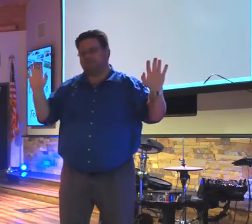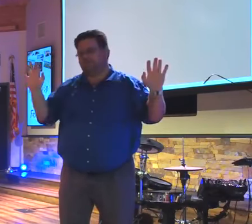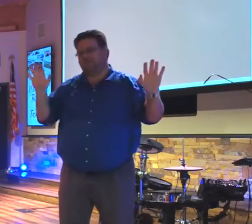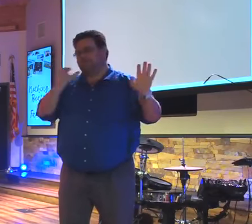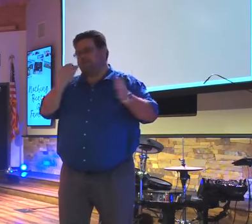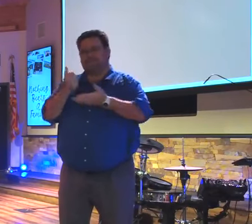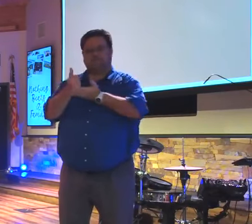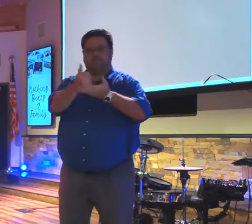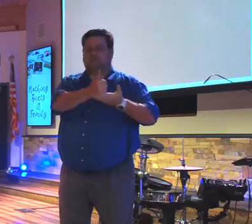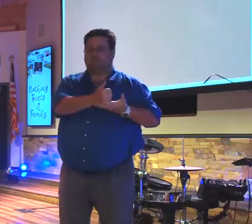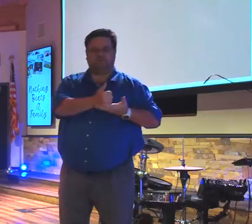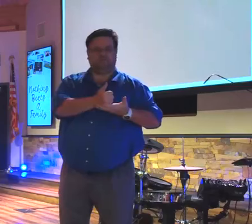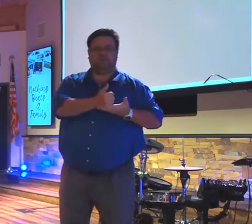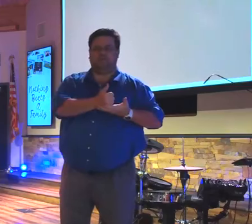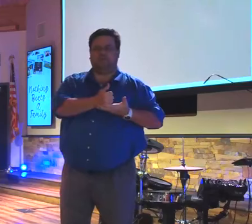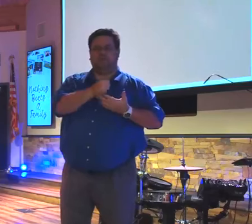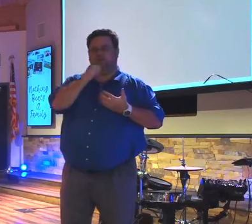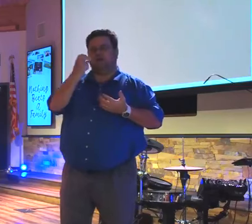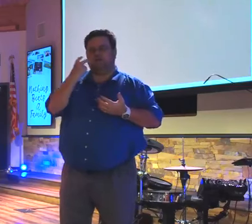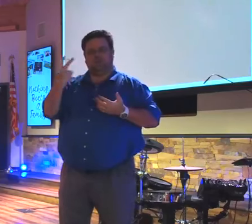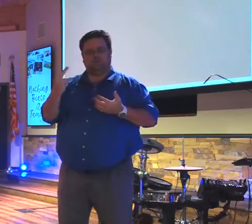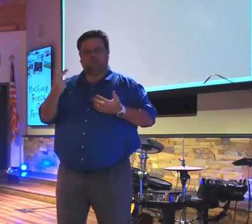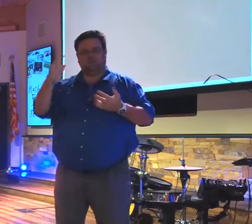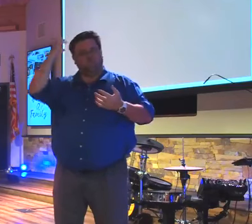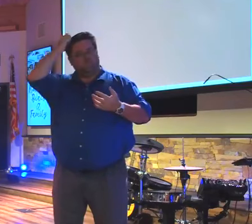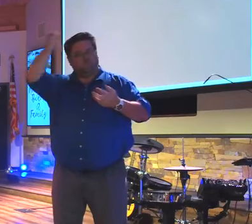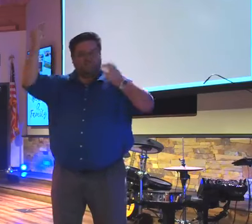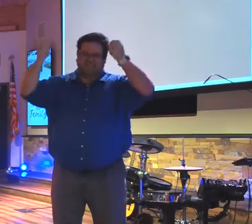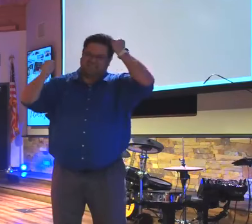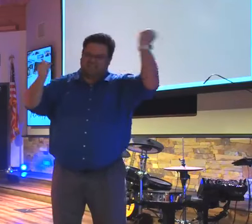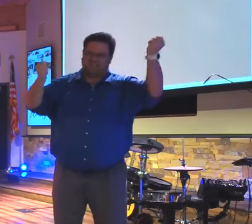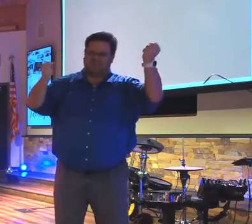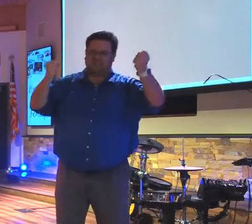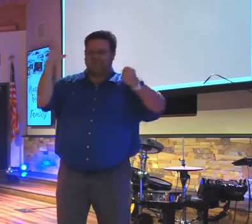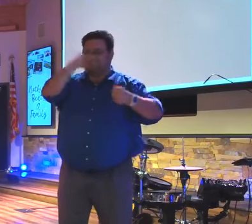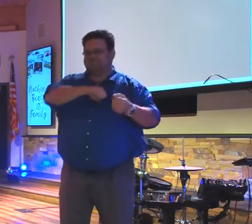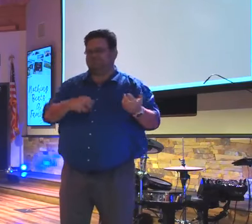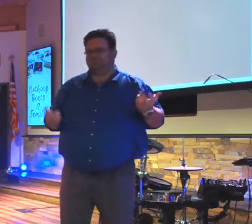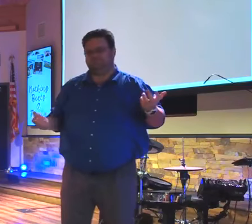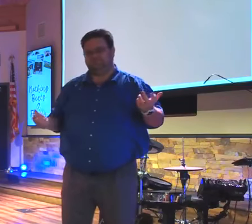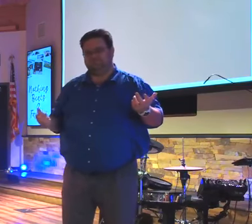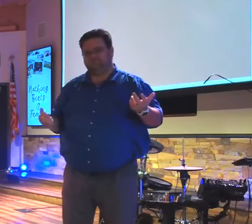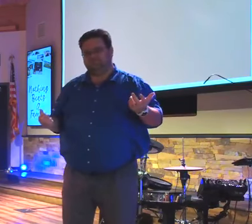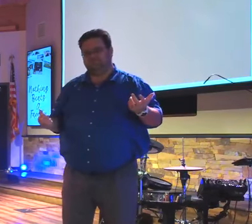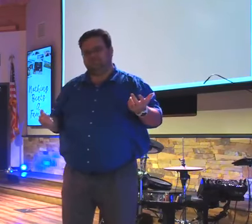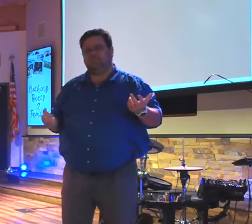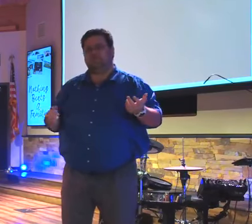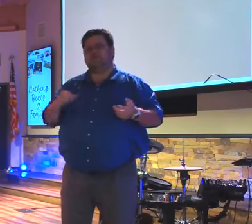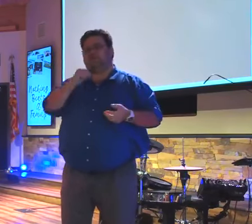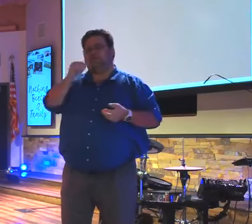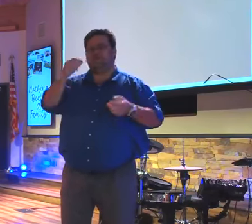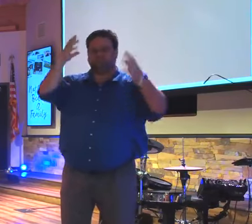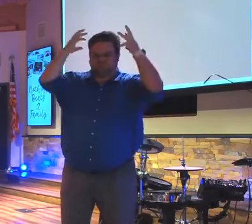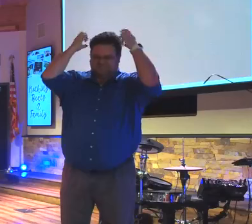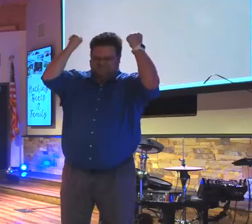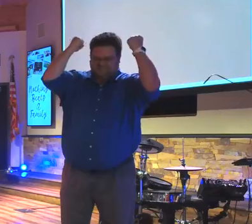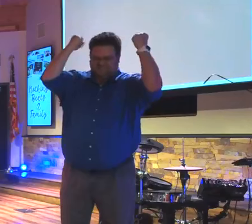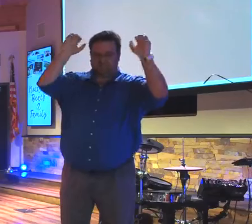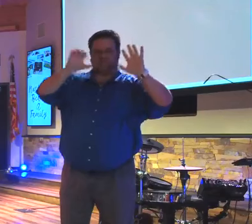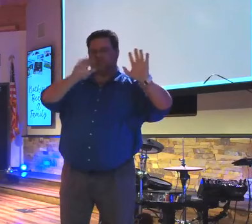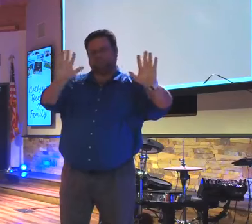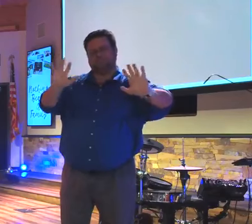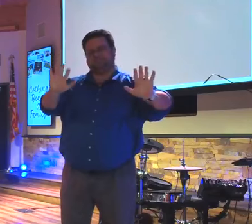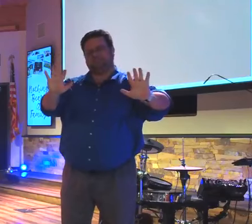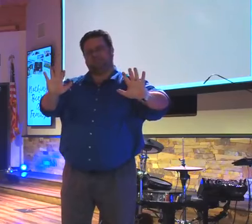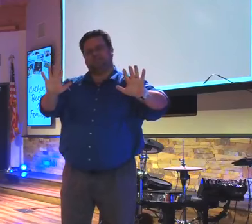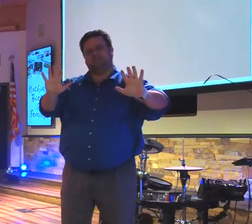won't help and you will not look good with big clumps of hair missing from your head, all right? So don't pull your hair out, all right?